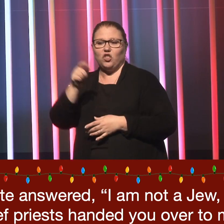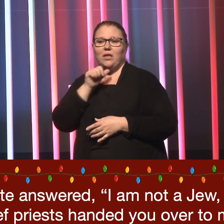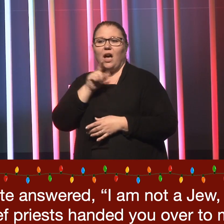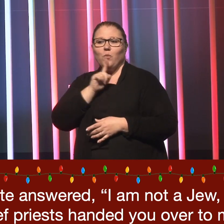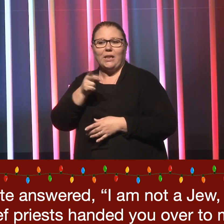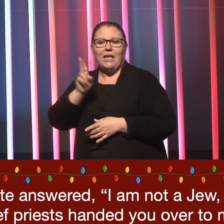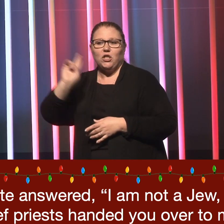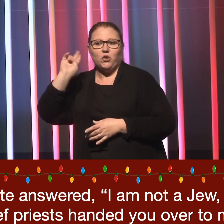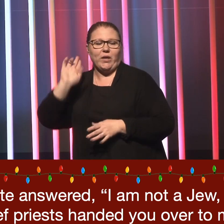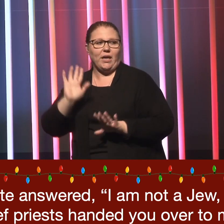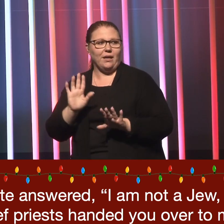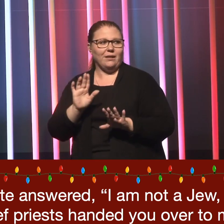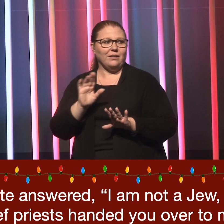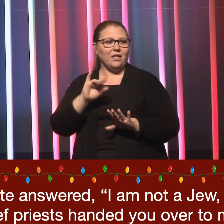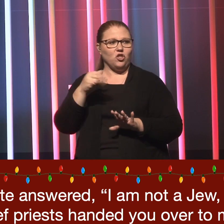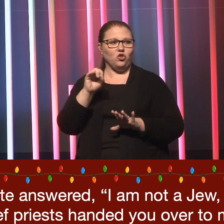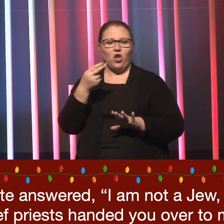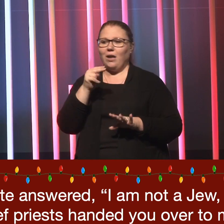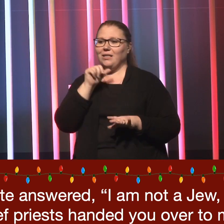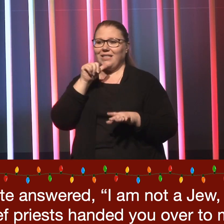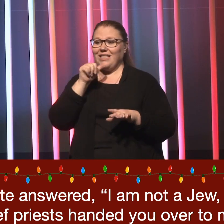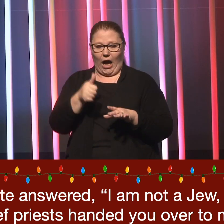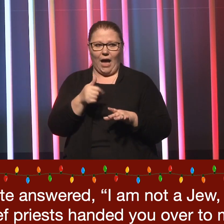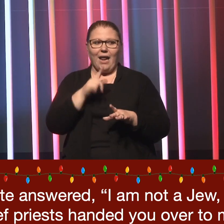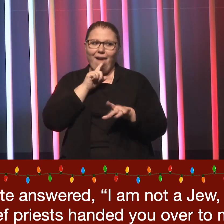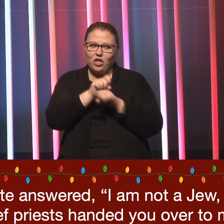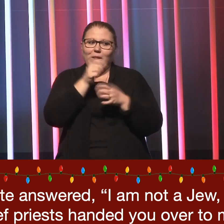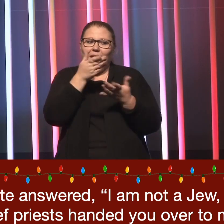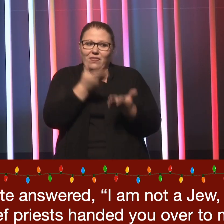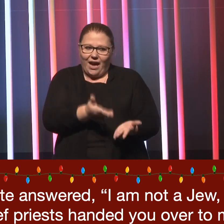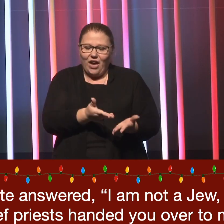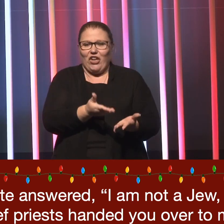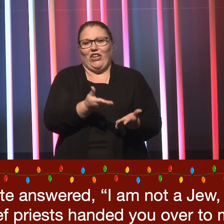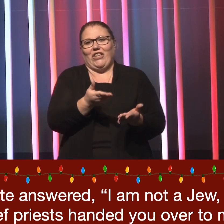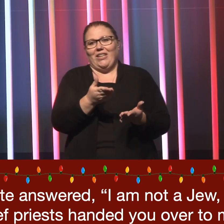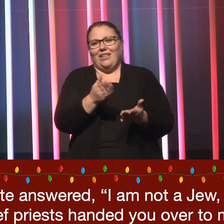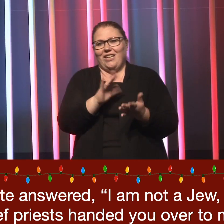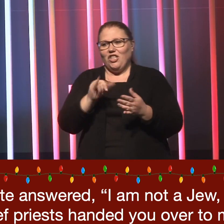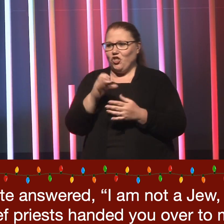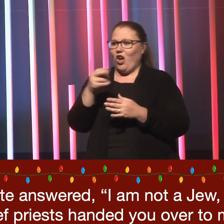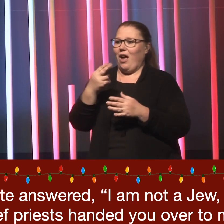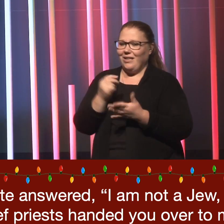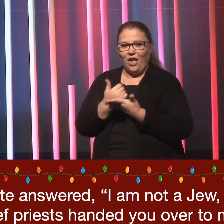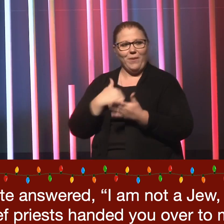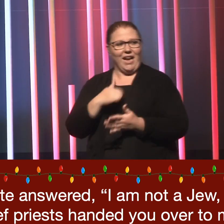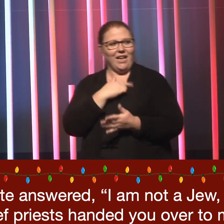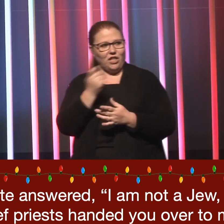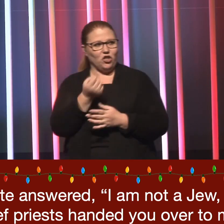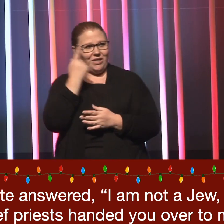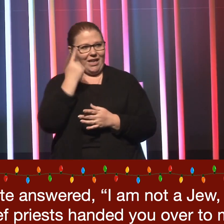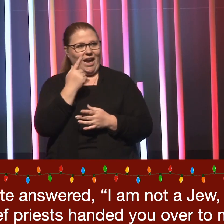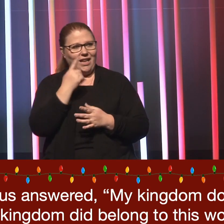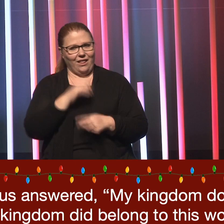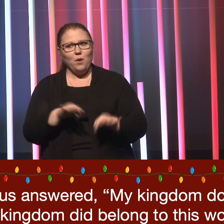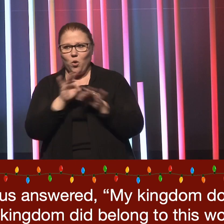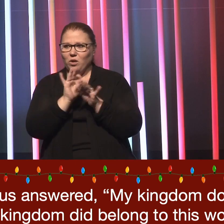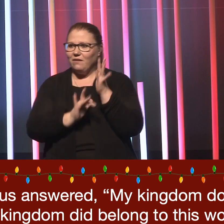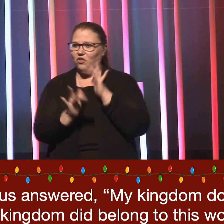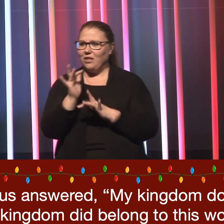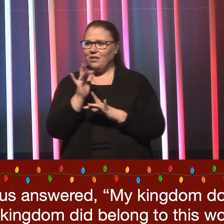history. John wasn't in there with Pilate. John's helping us understand the significance of Jesus. What does Jesus